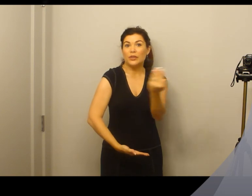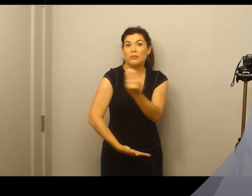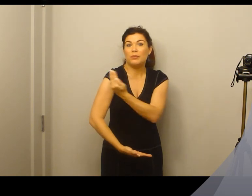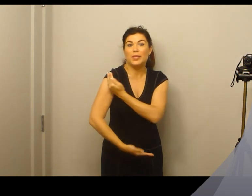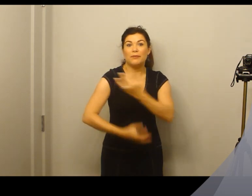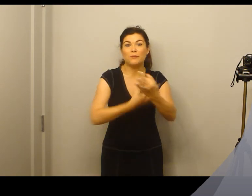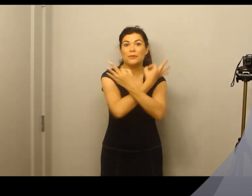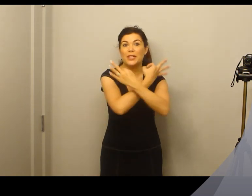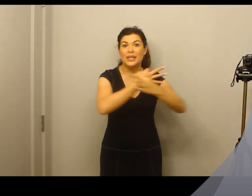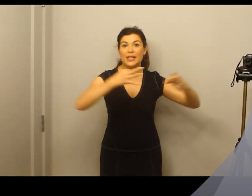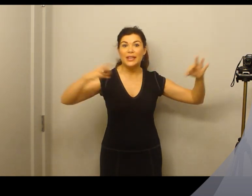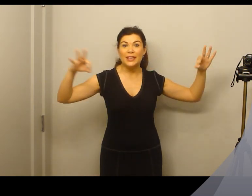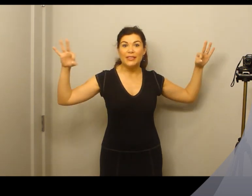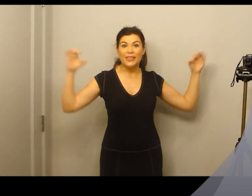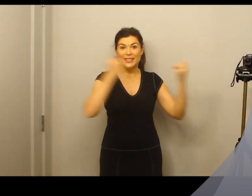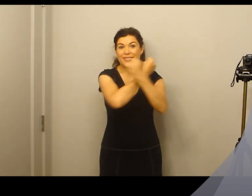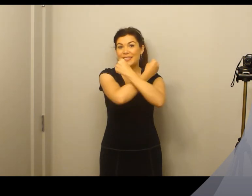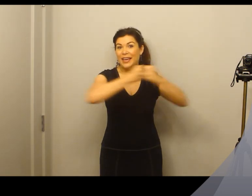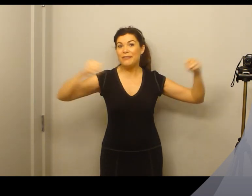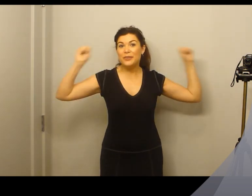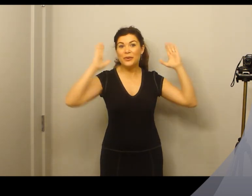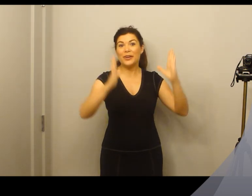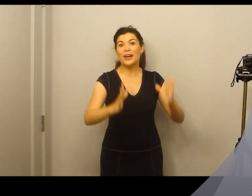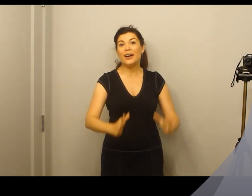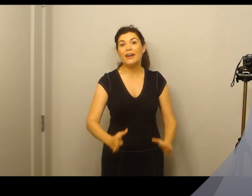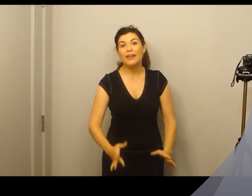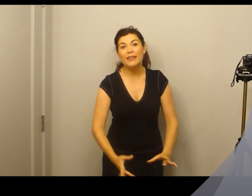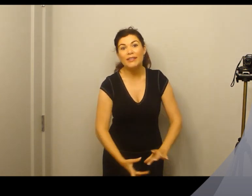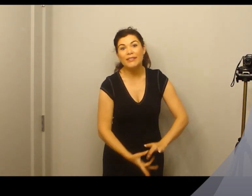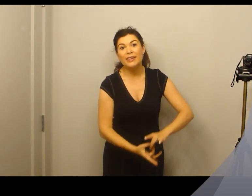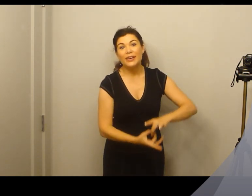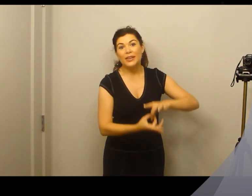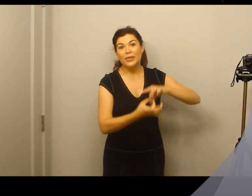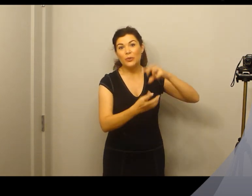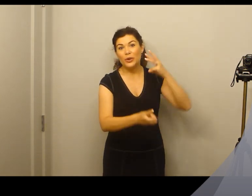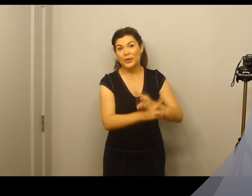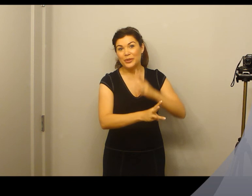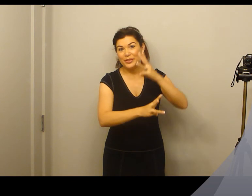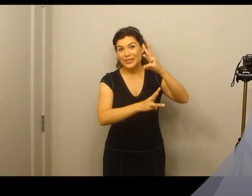could be free, the savior of the world.